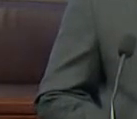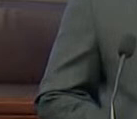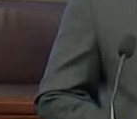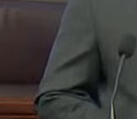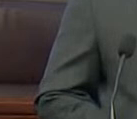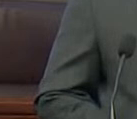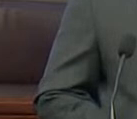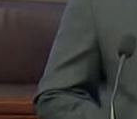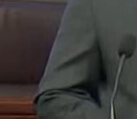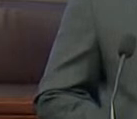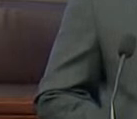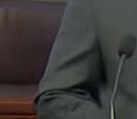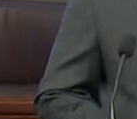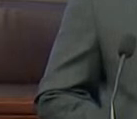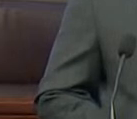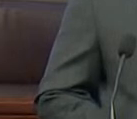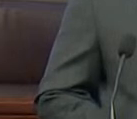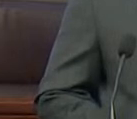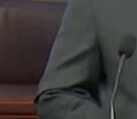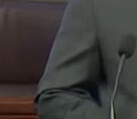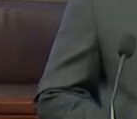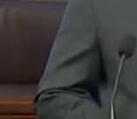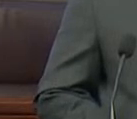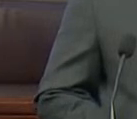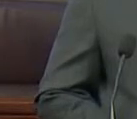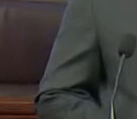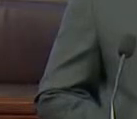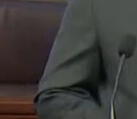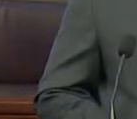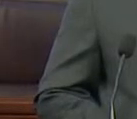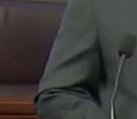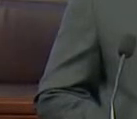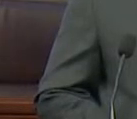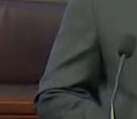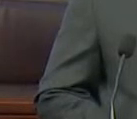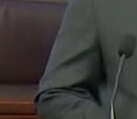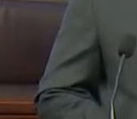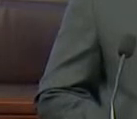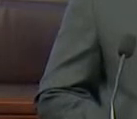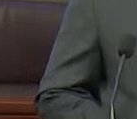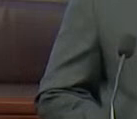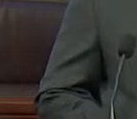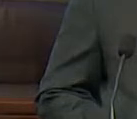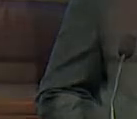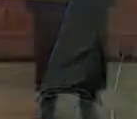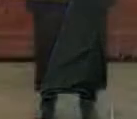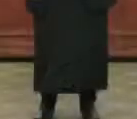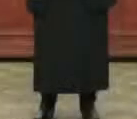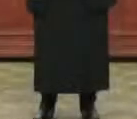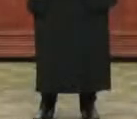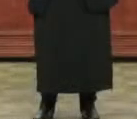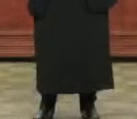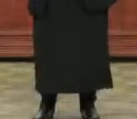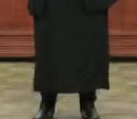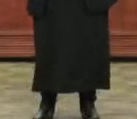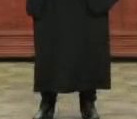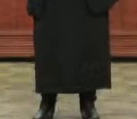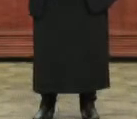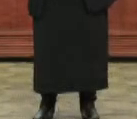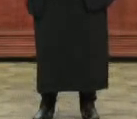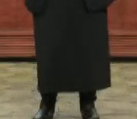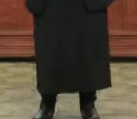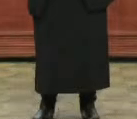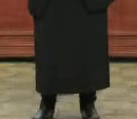$225,000 in CARES Act funding to support a job skills